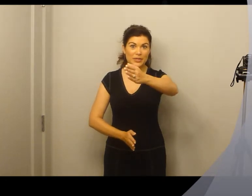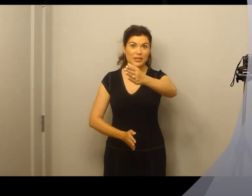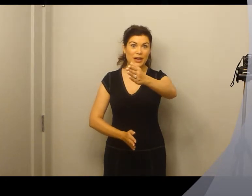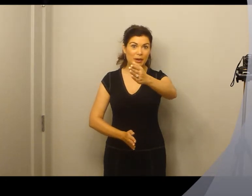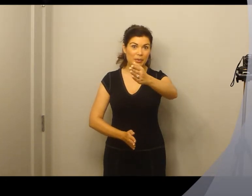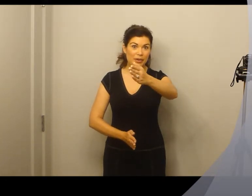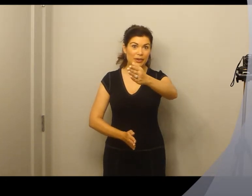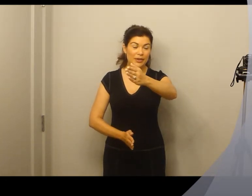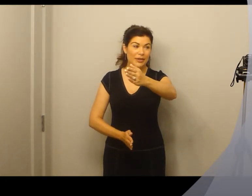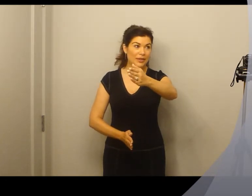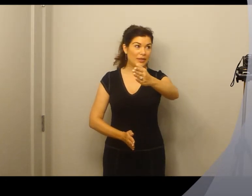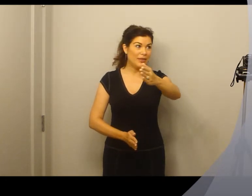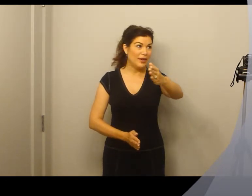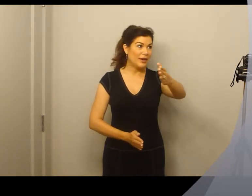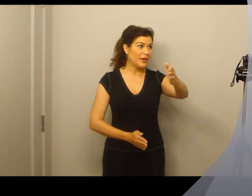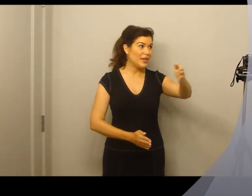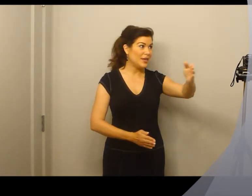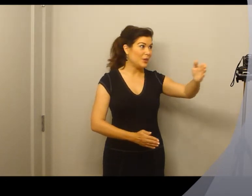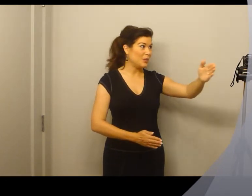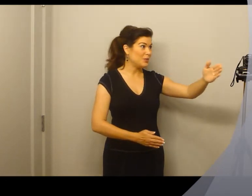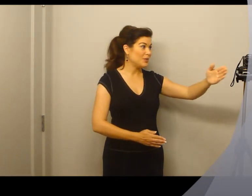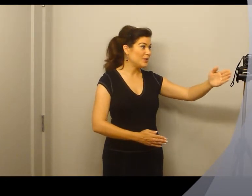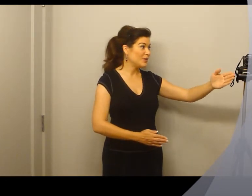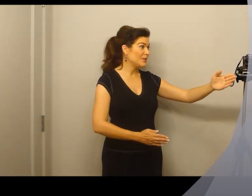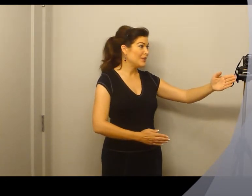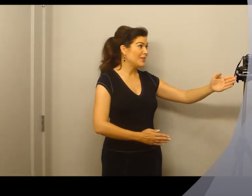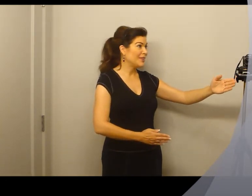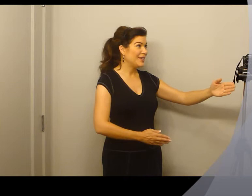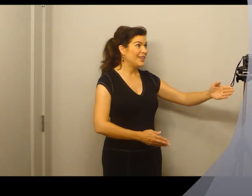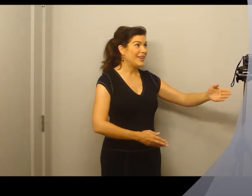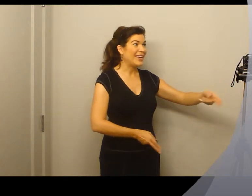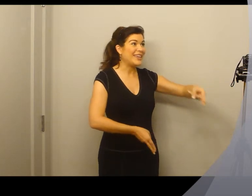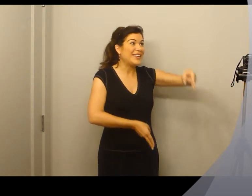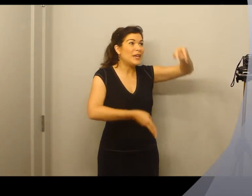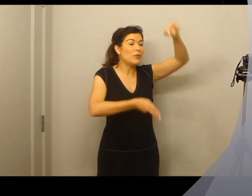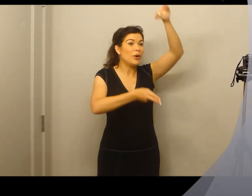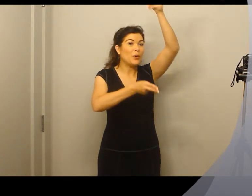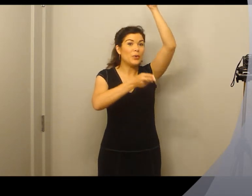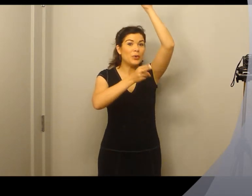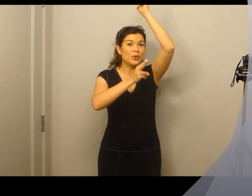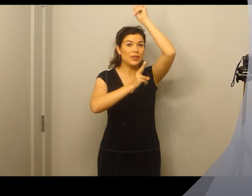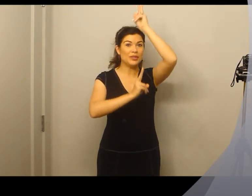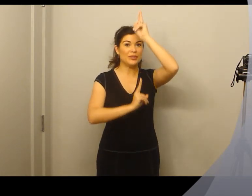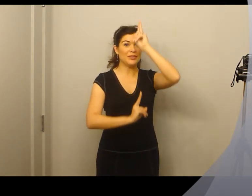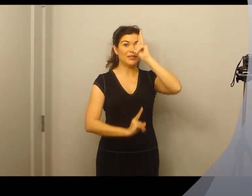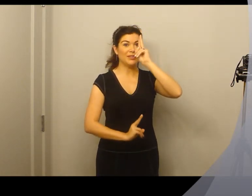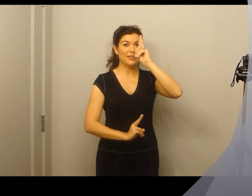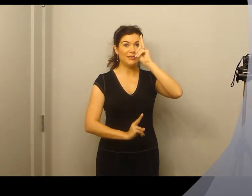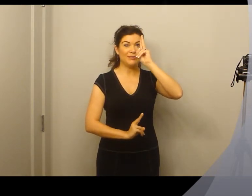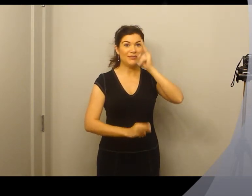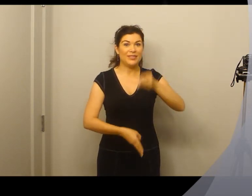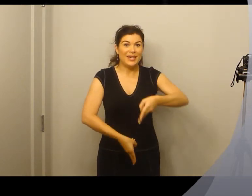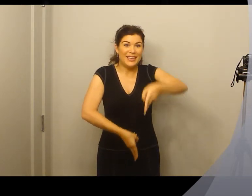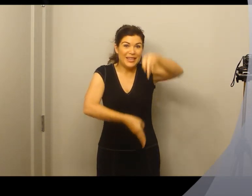on top. There he goes, a hero. A